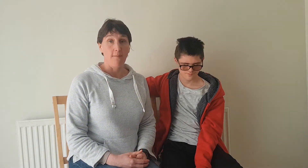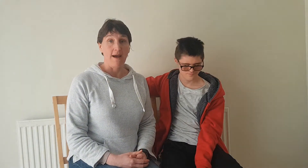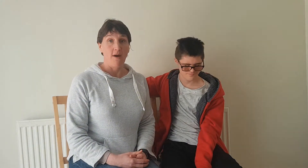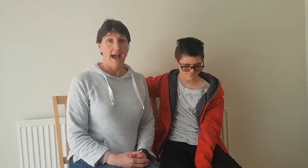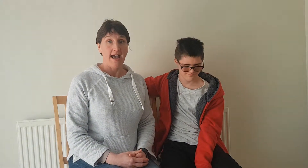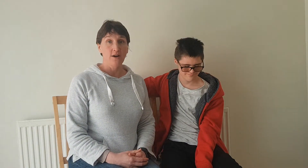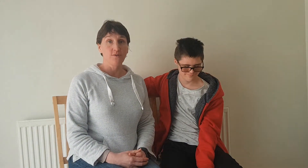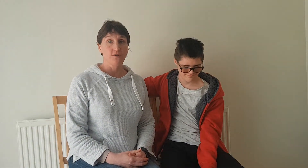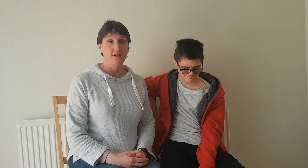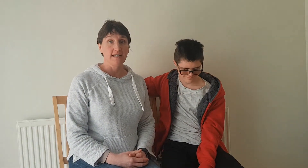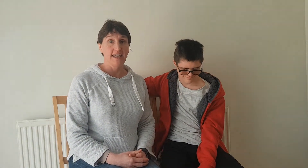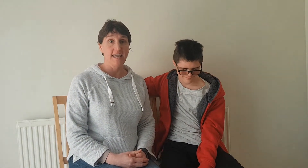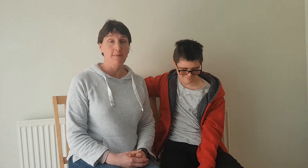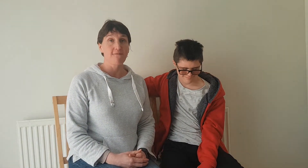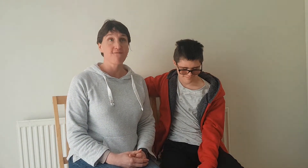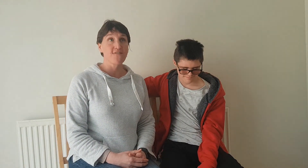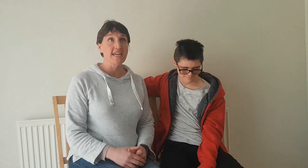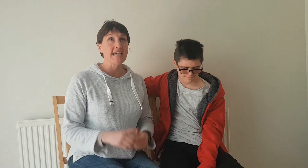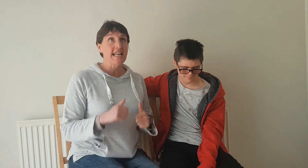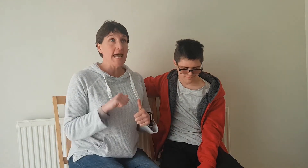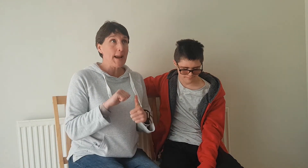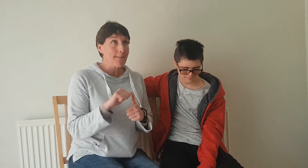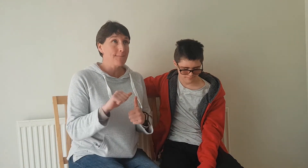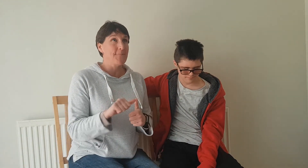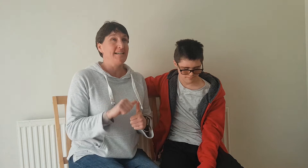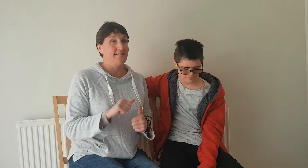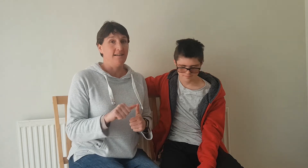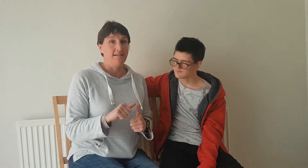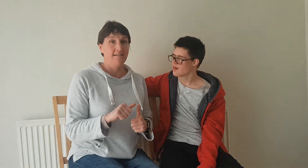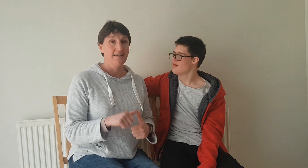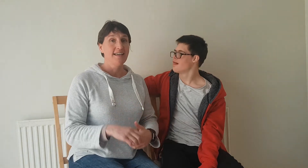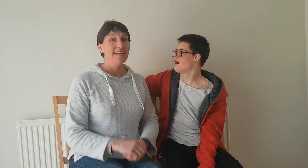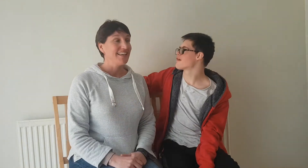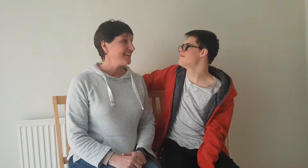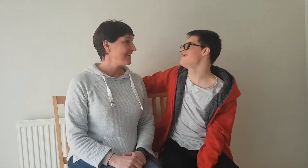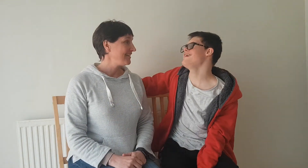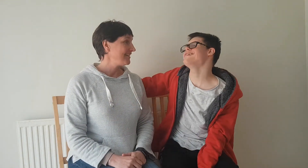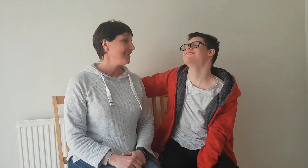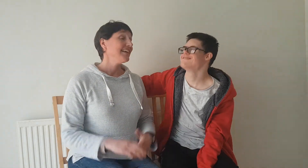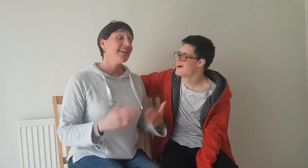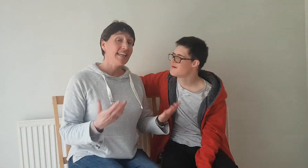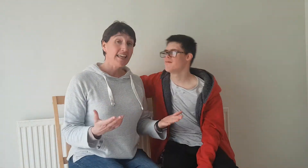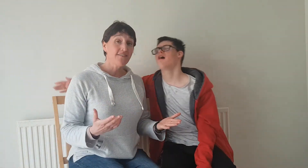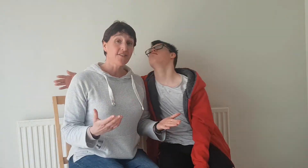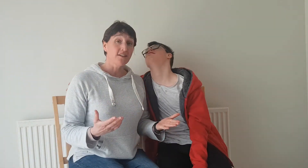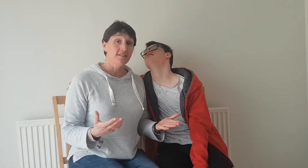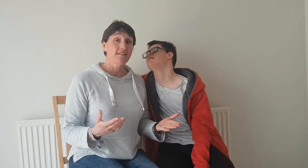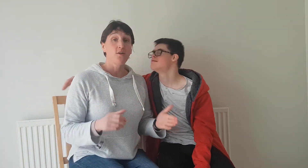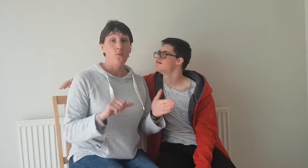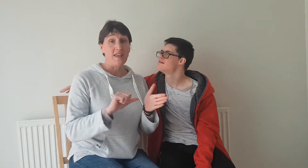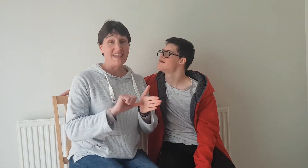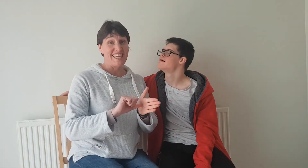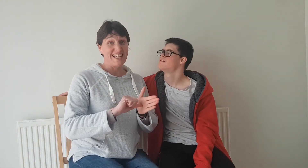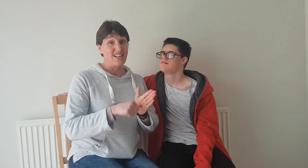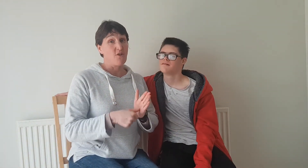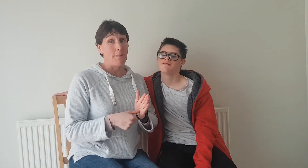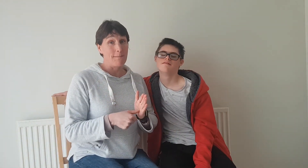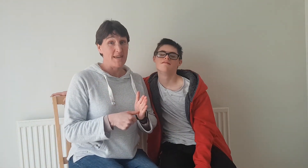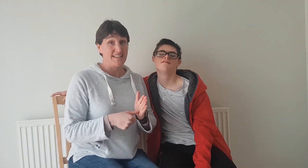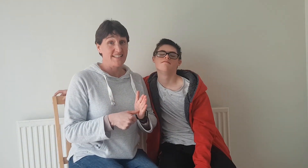about how you can keep feeling better. Like me. Even when things are a bit